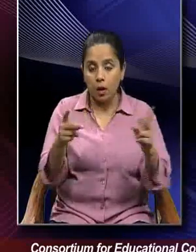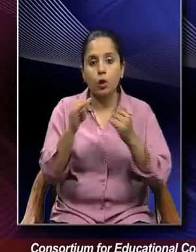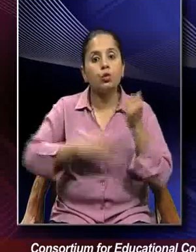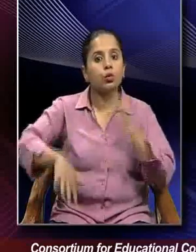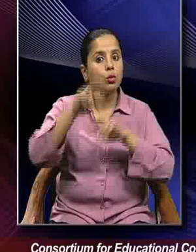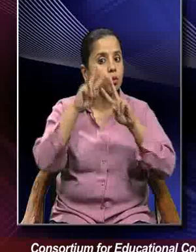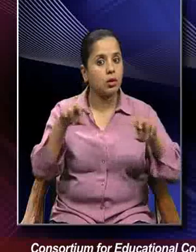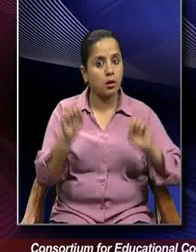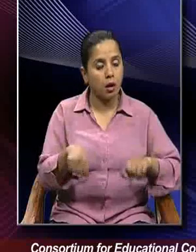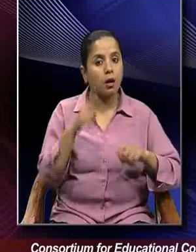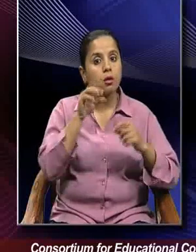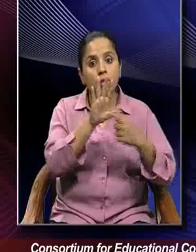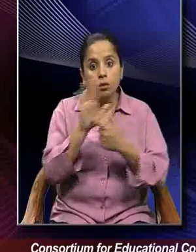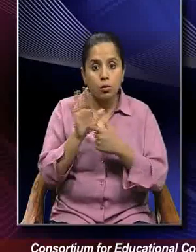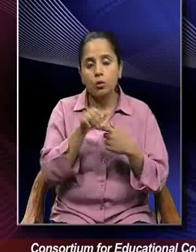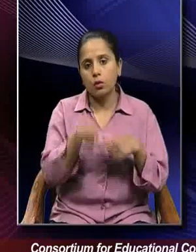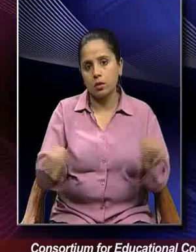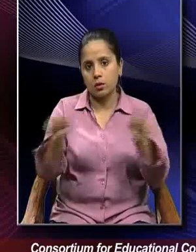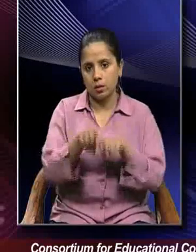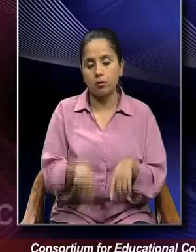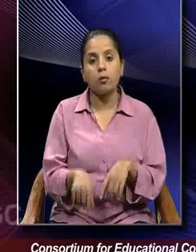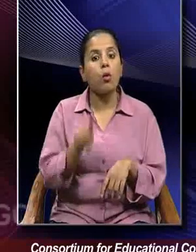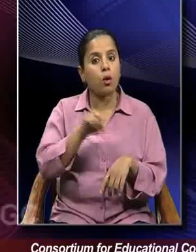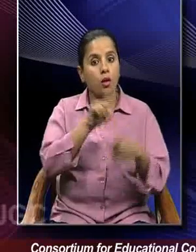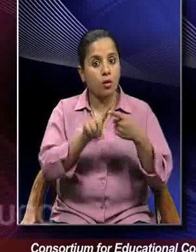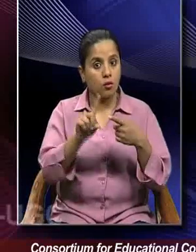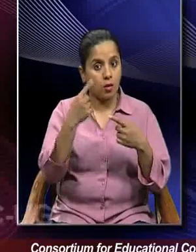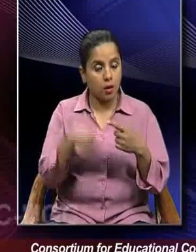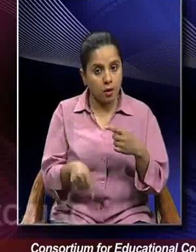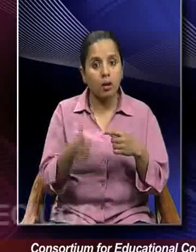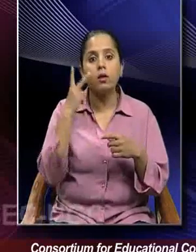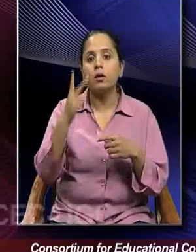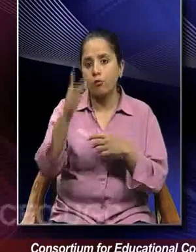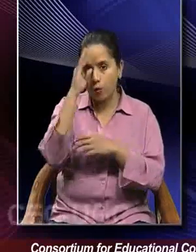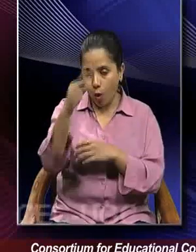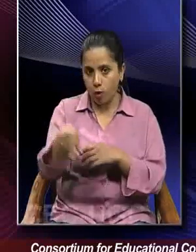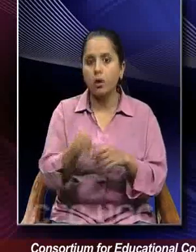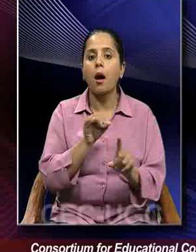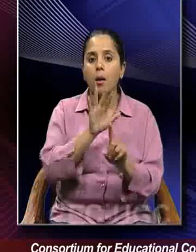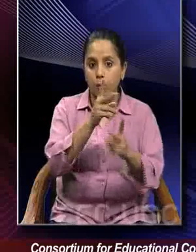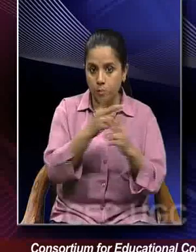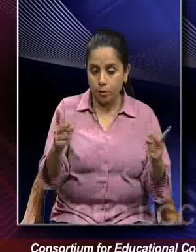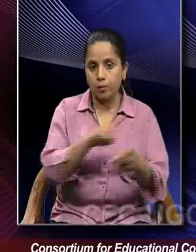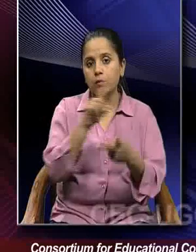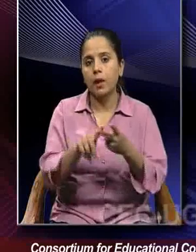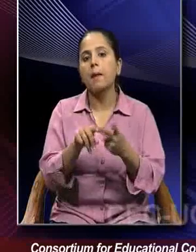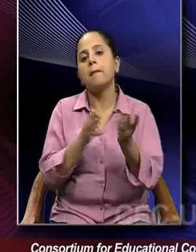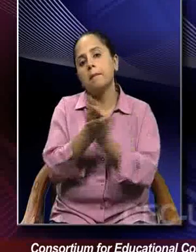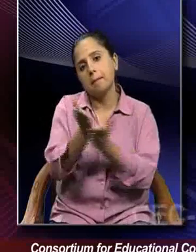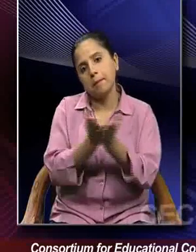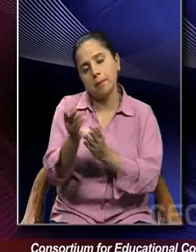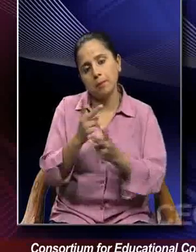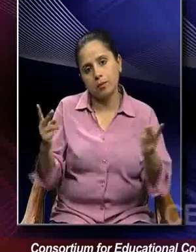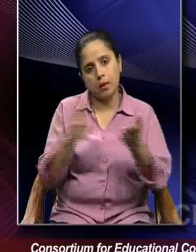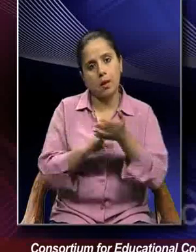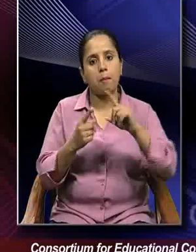research can be classified as follows. Number 1, philosophical approaches, and number 2, methodological approaches.